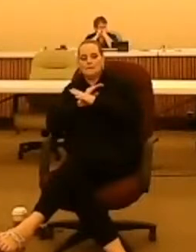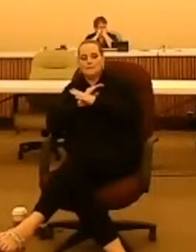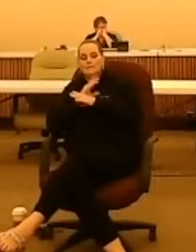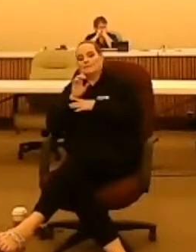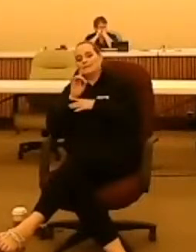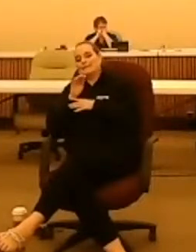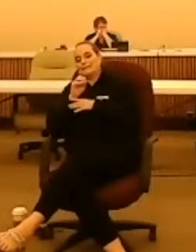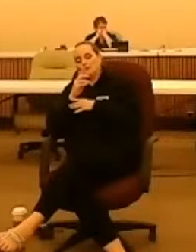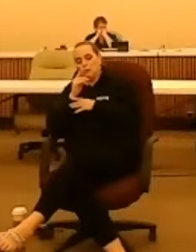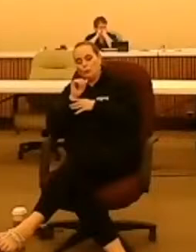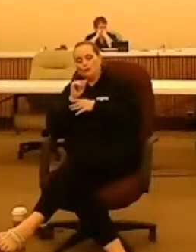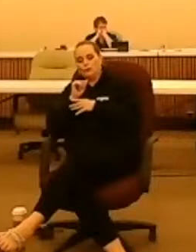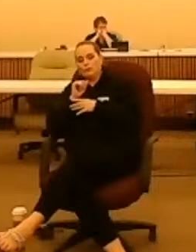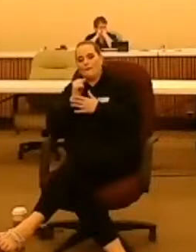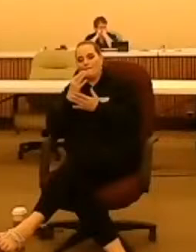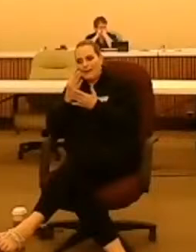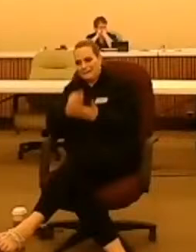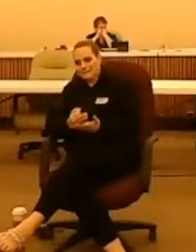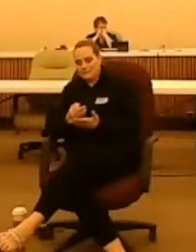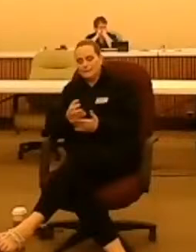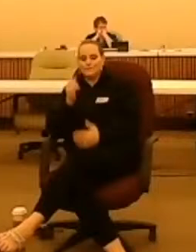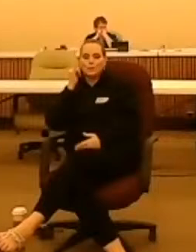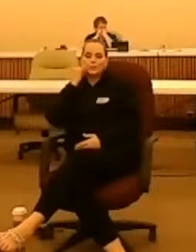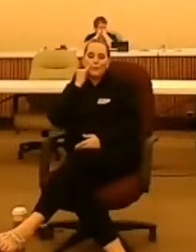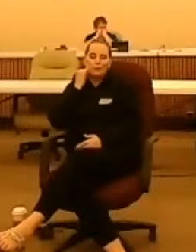disclosure of facts. So if,